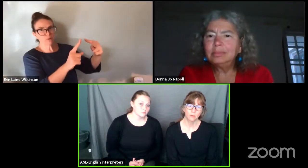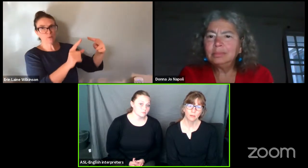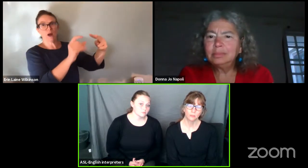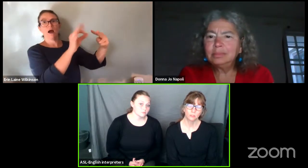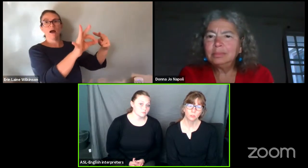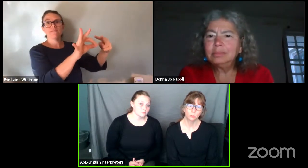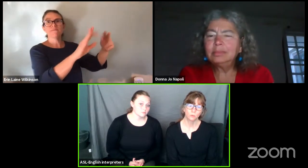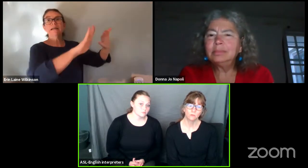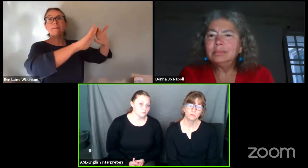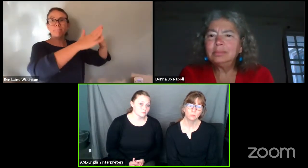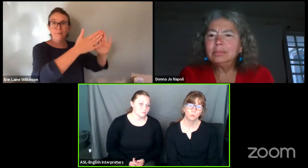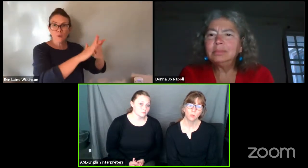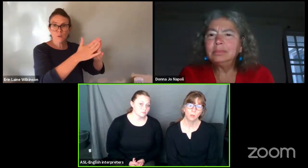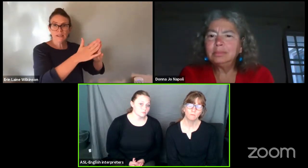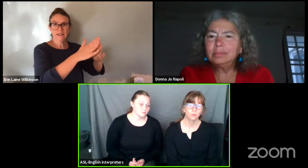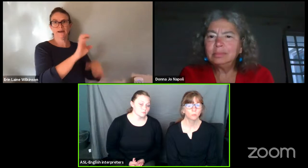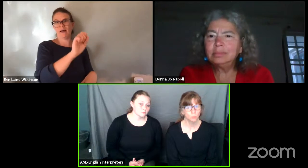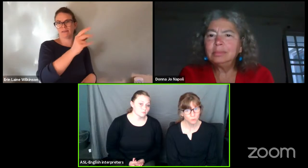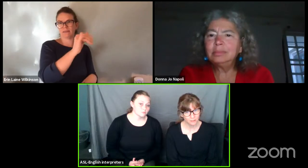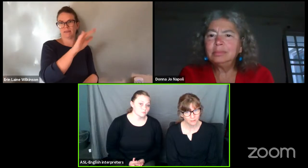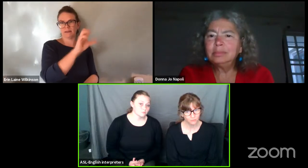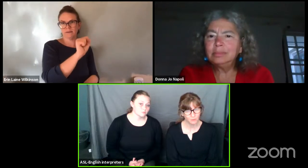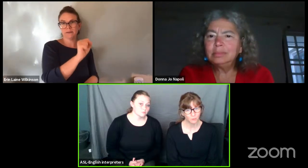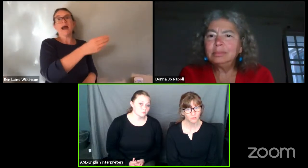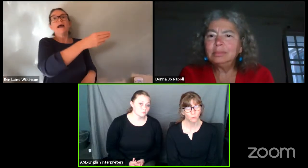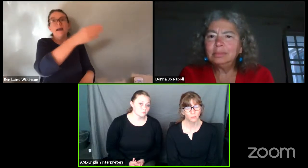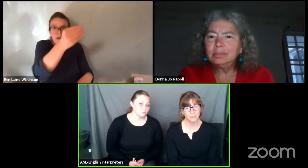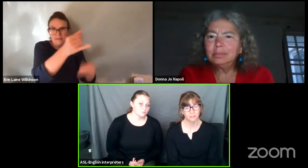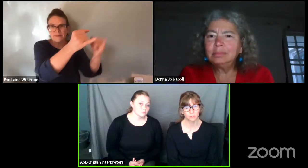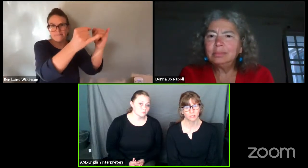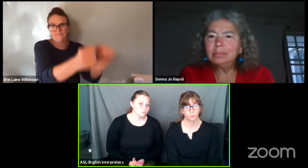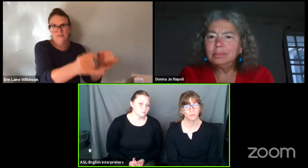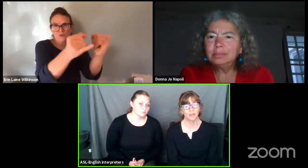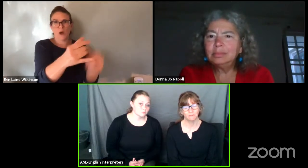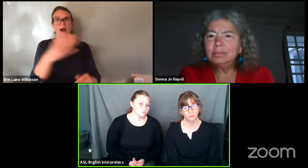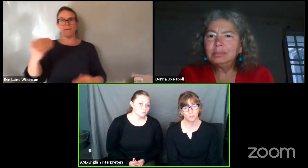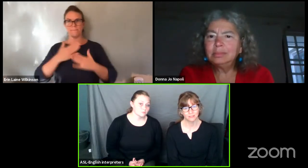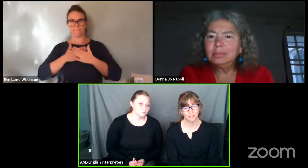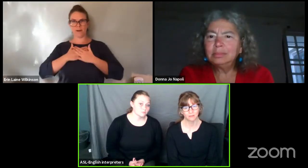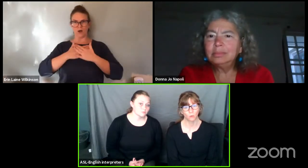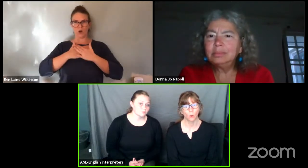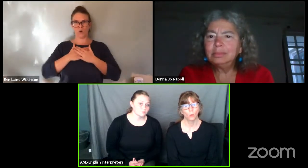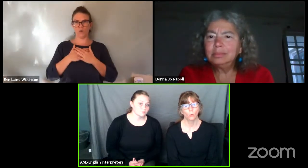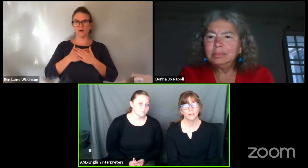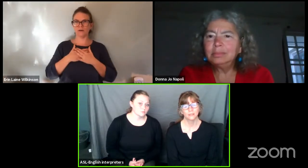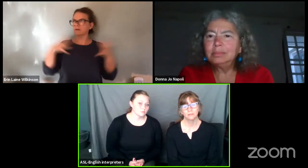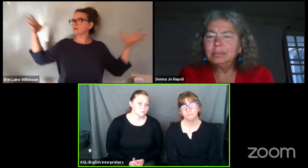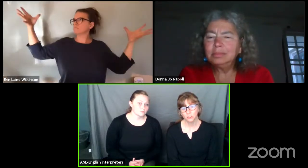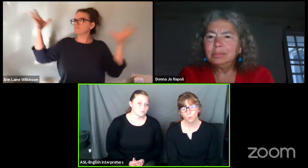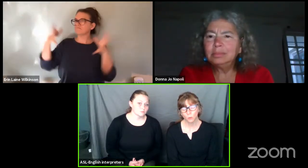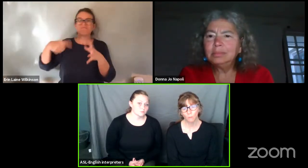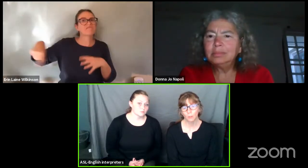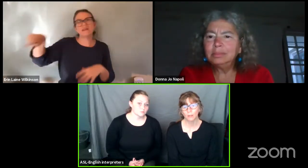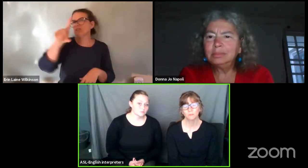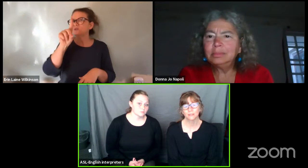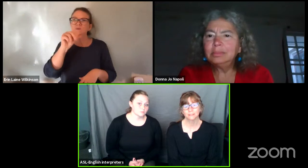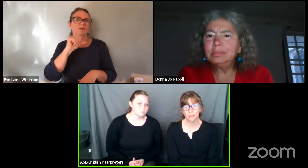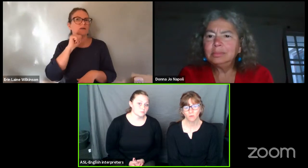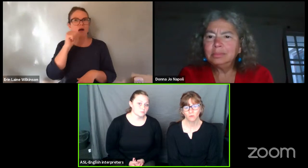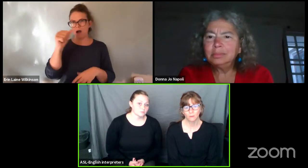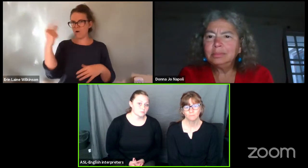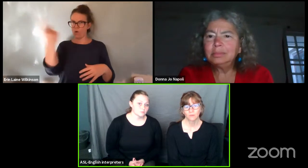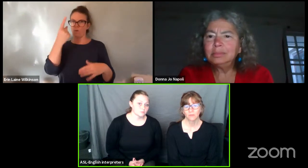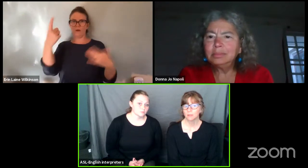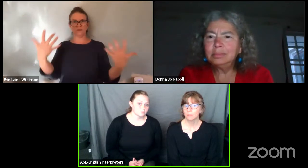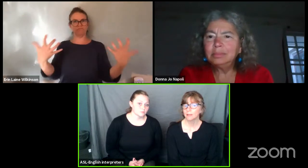research compared to the view of the community of people that we're researching, what they view as ethical, what an individual, perhaps